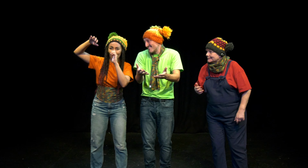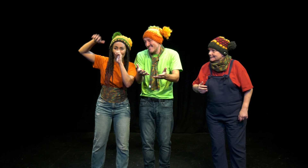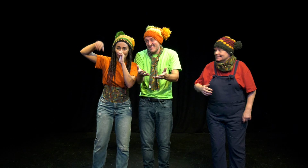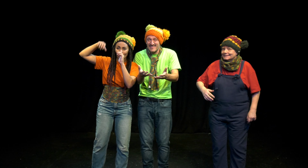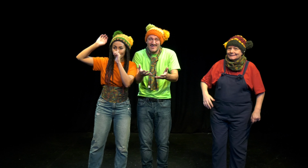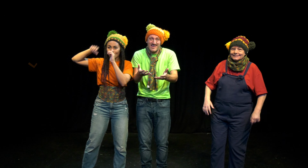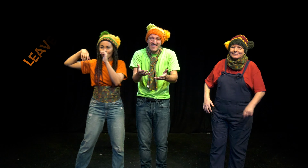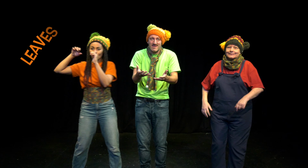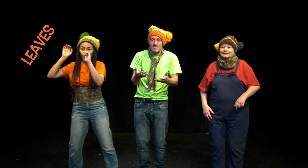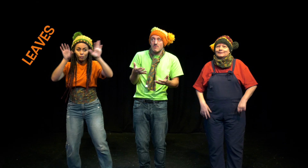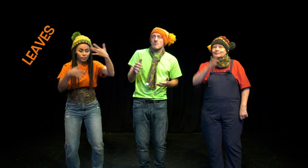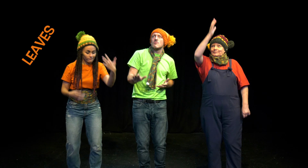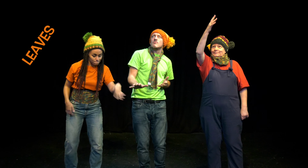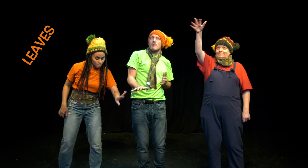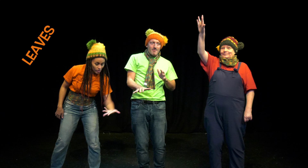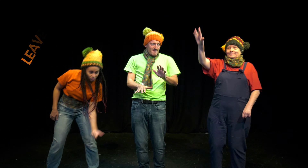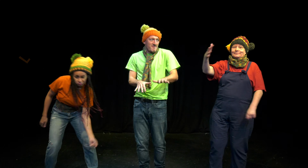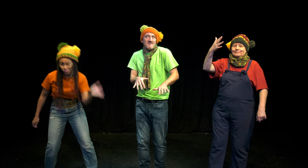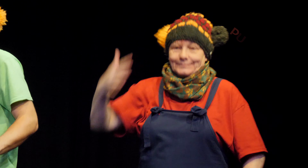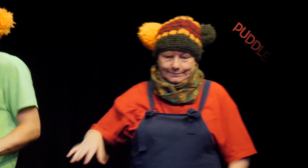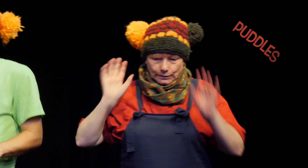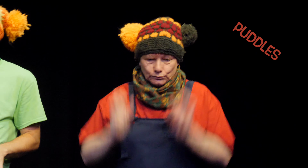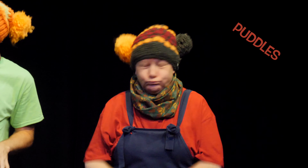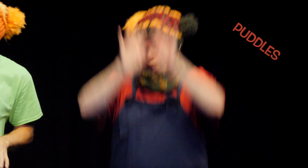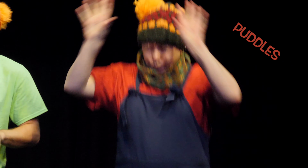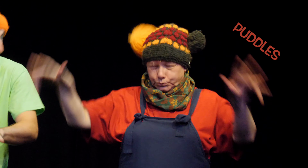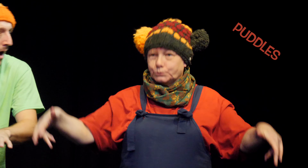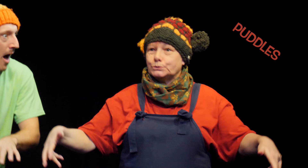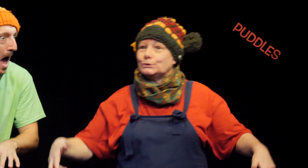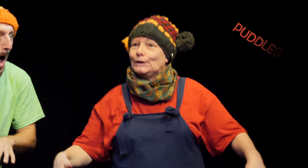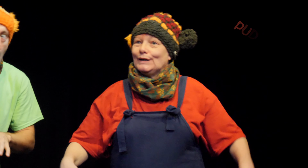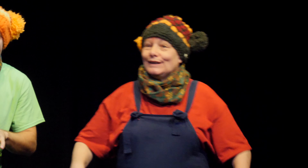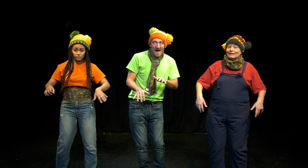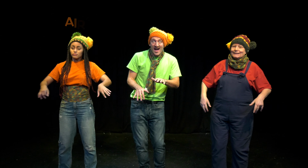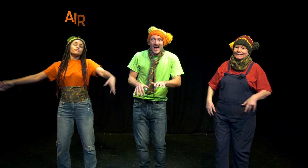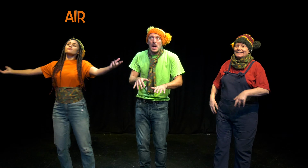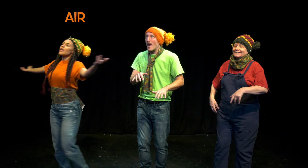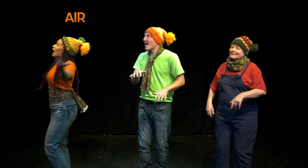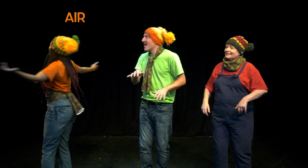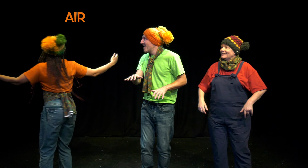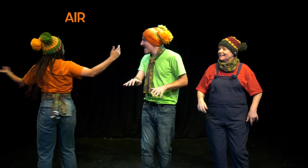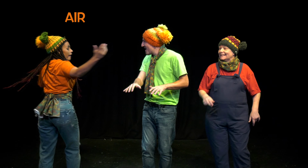Crunching through the leaves, splashing through the puddles, breathing in the fresh crisp air.